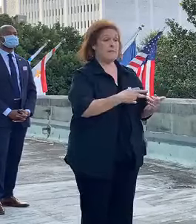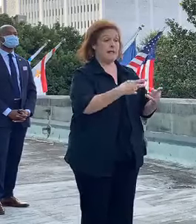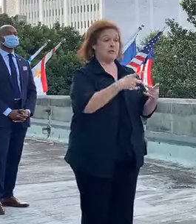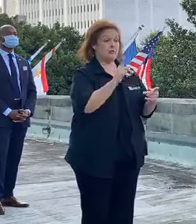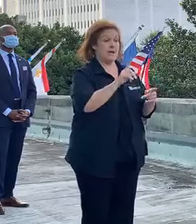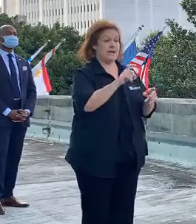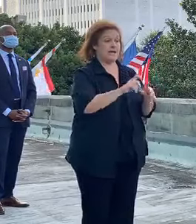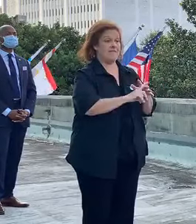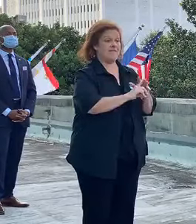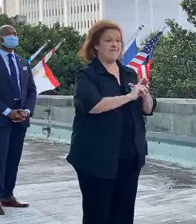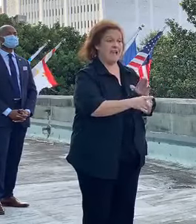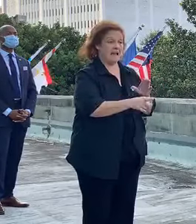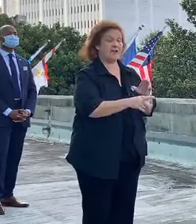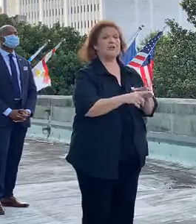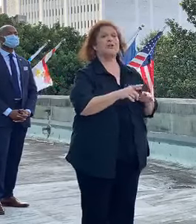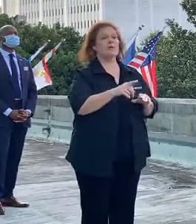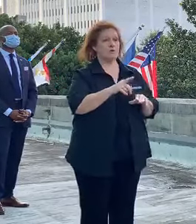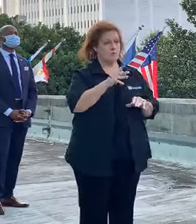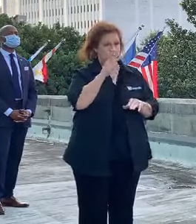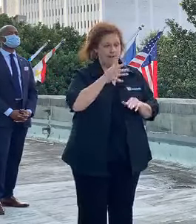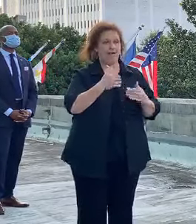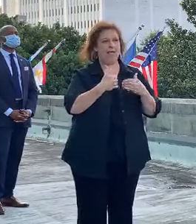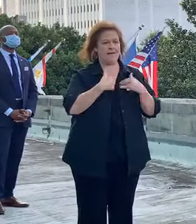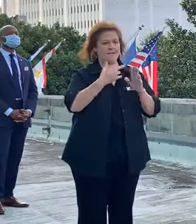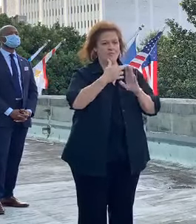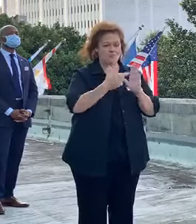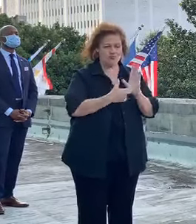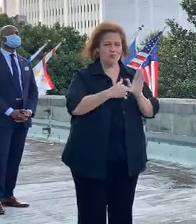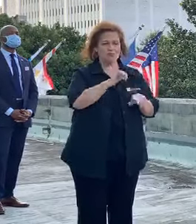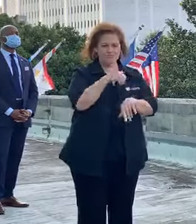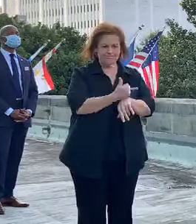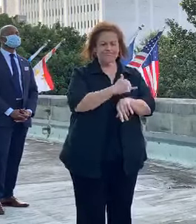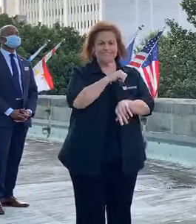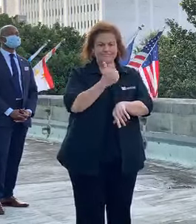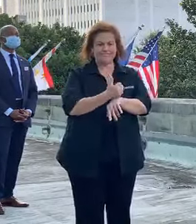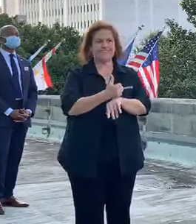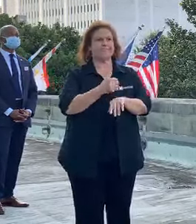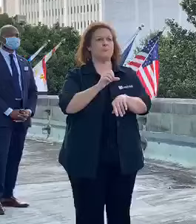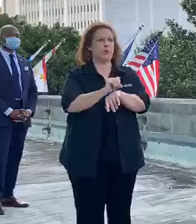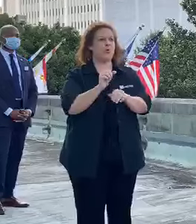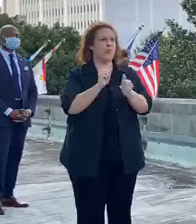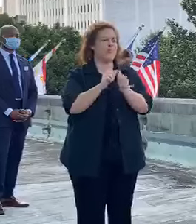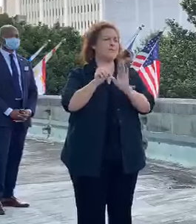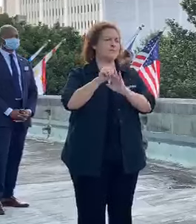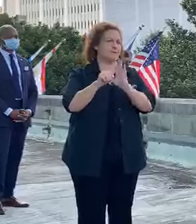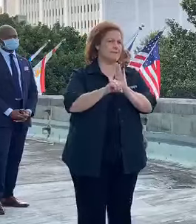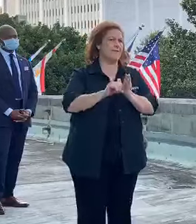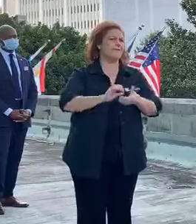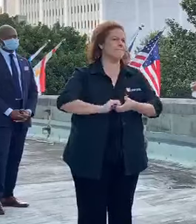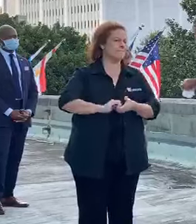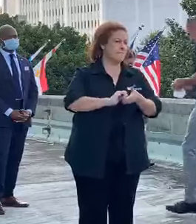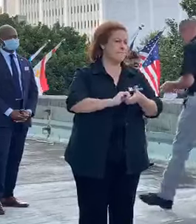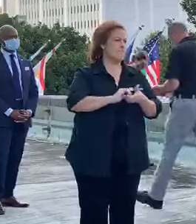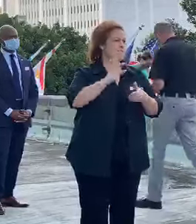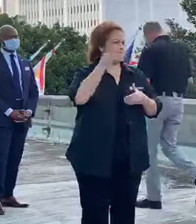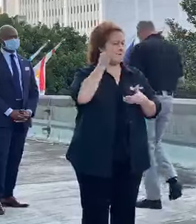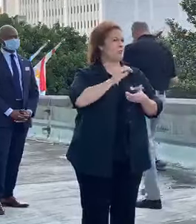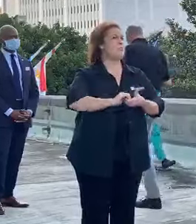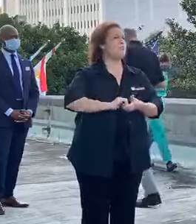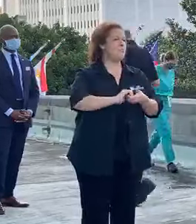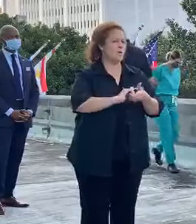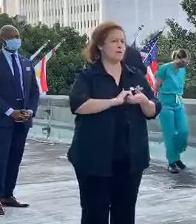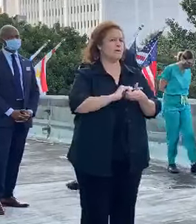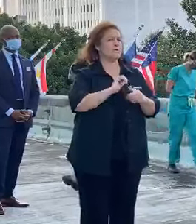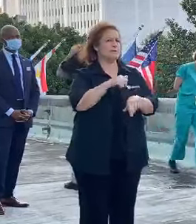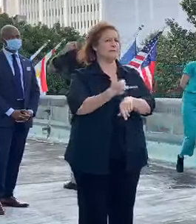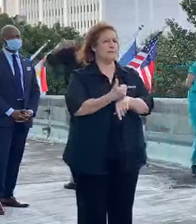shelter is going to have to be a factor in that, and that is what we're working on right now with our state and federal partners. Thank you.